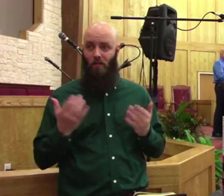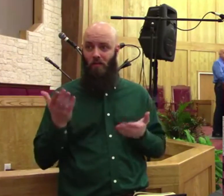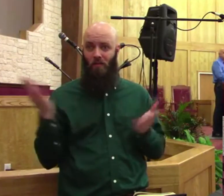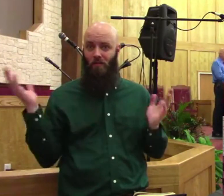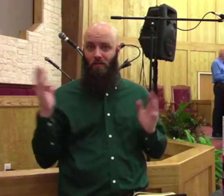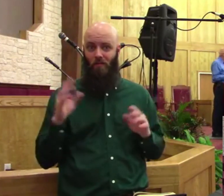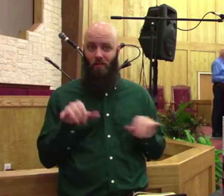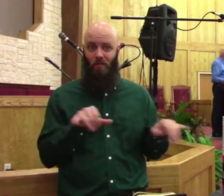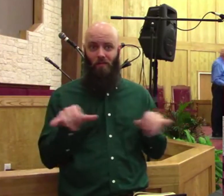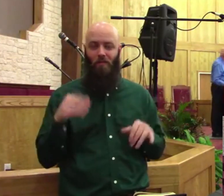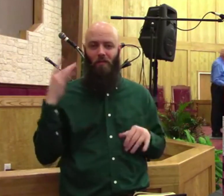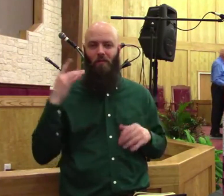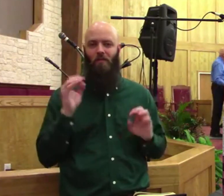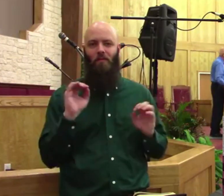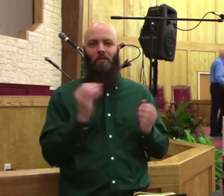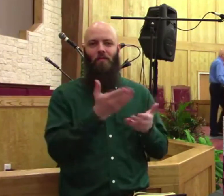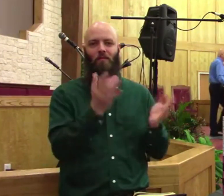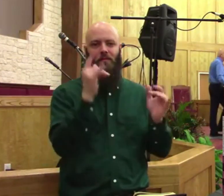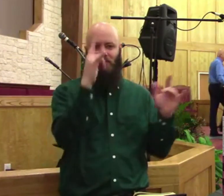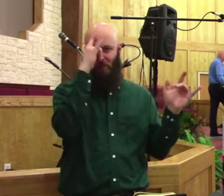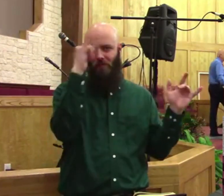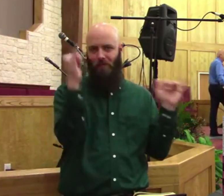is there's no conventional wisdom.